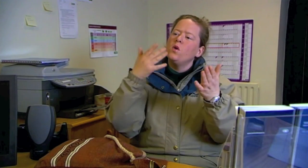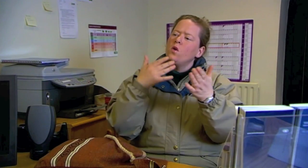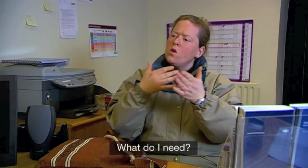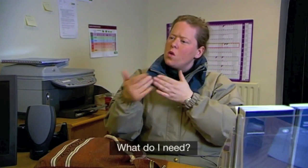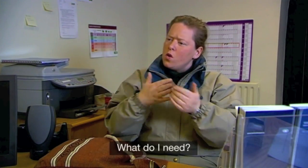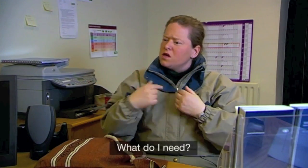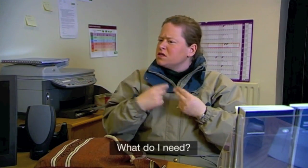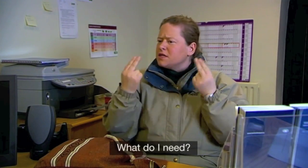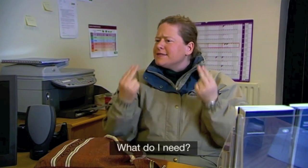What do I need?